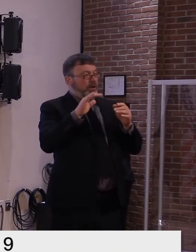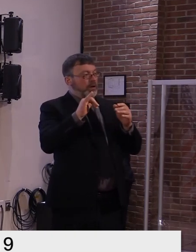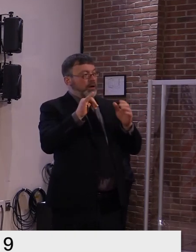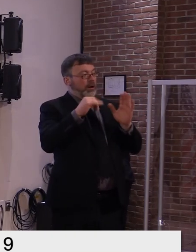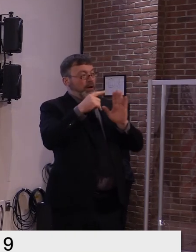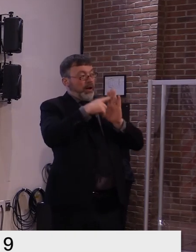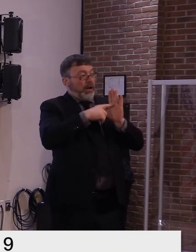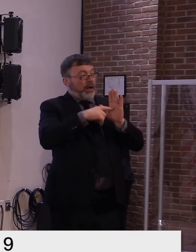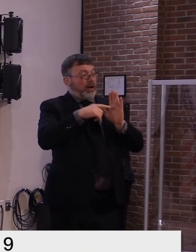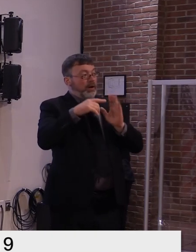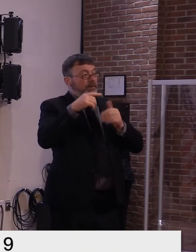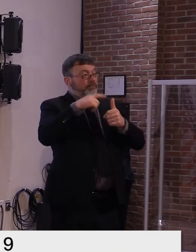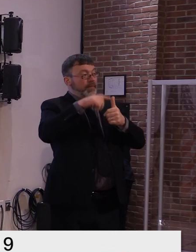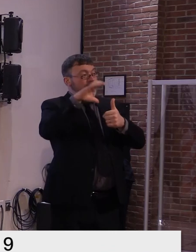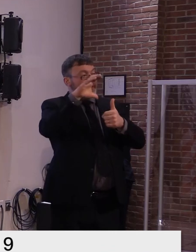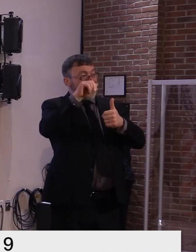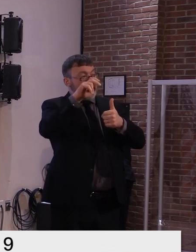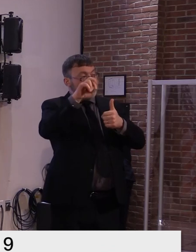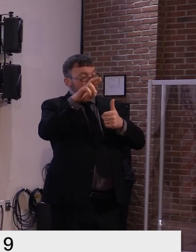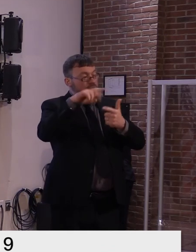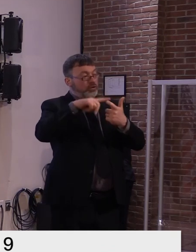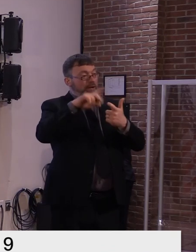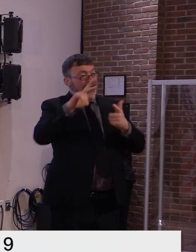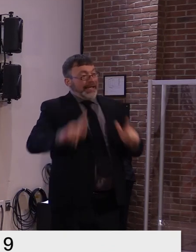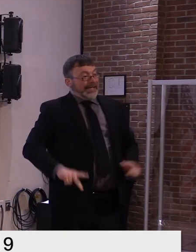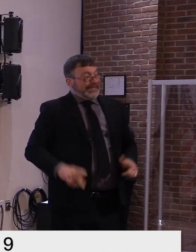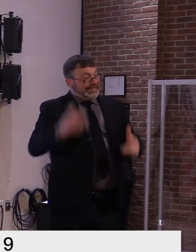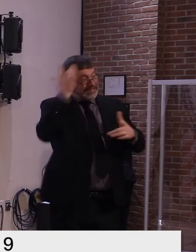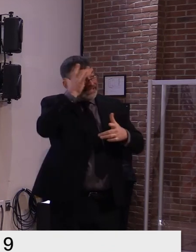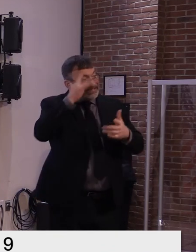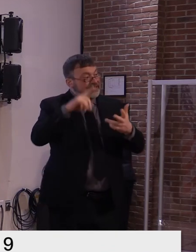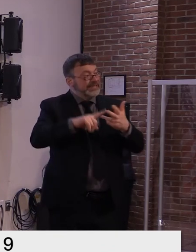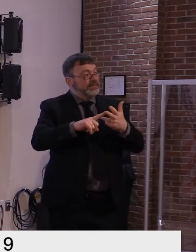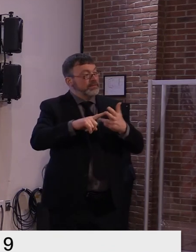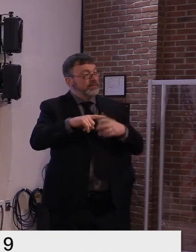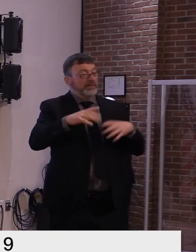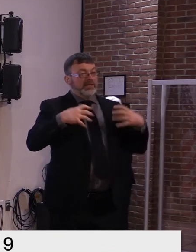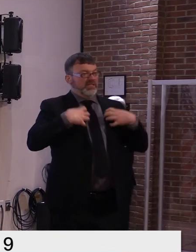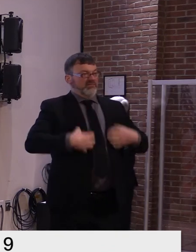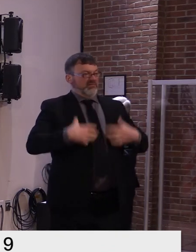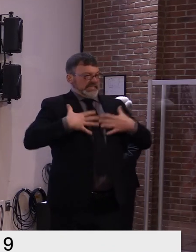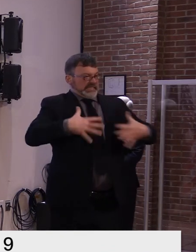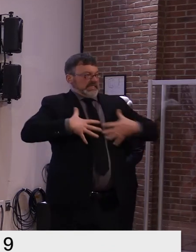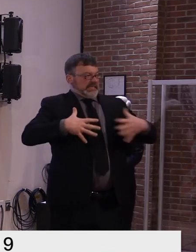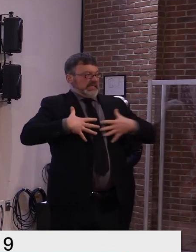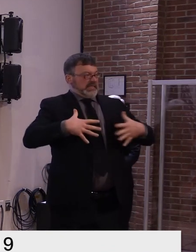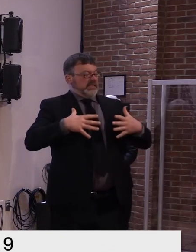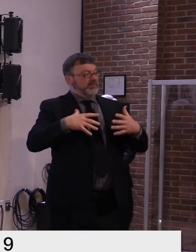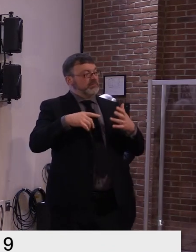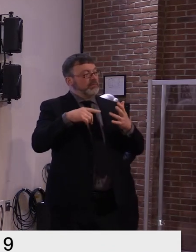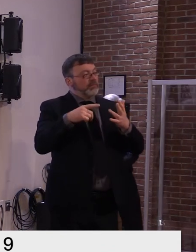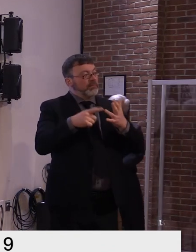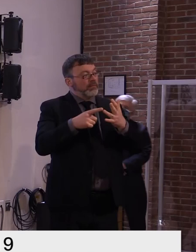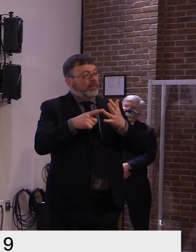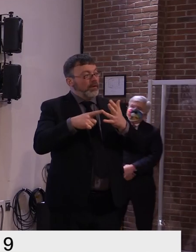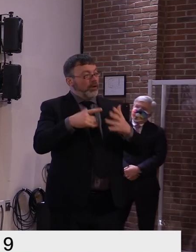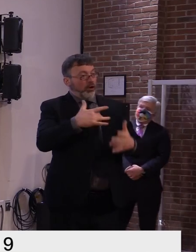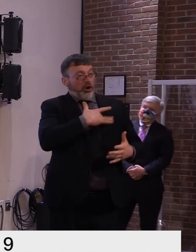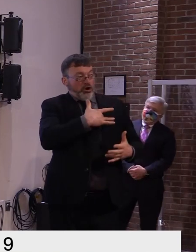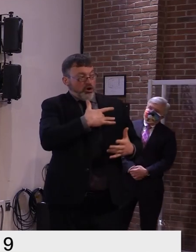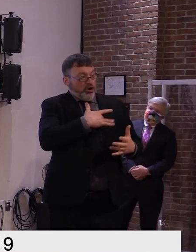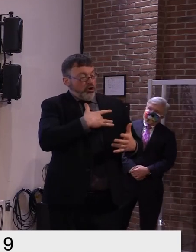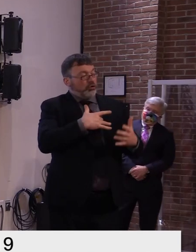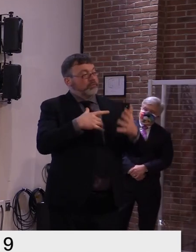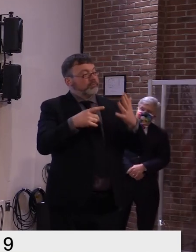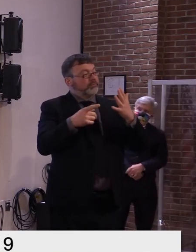Cancer, chronic kidney disease, COPD, which is emphysema, heart conditions,